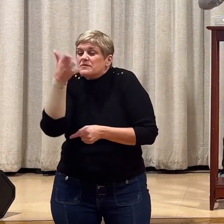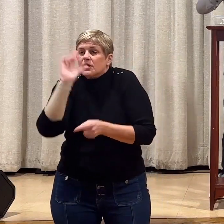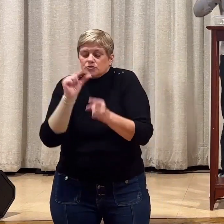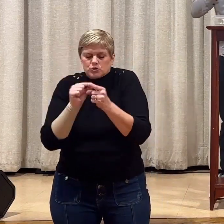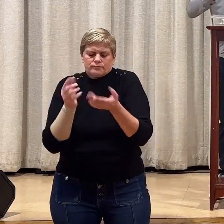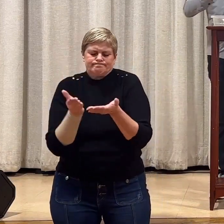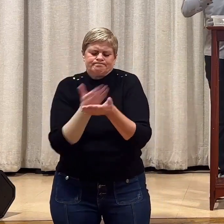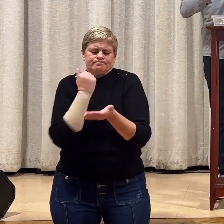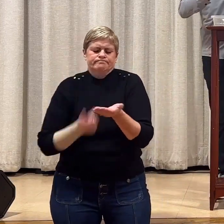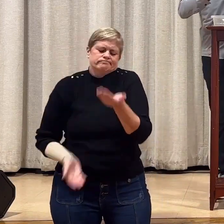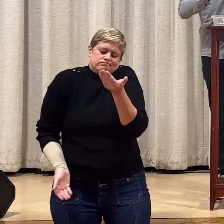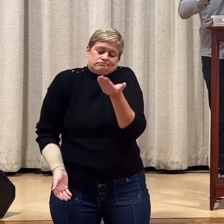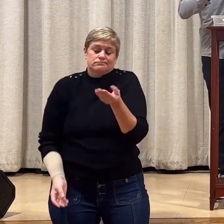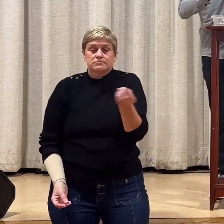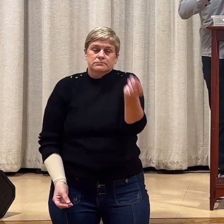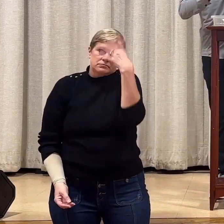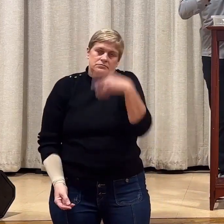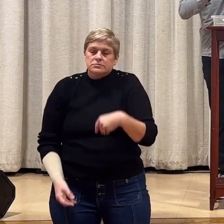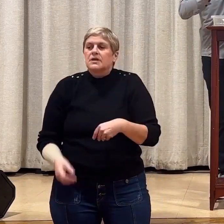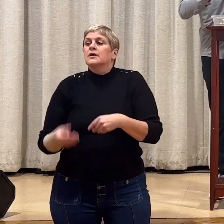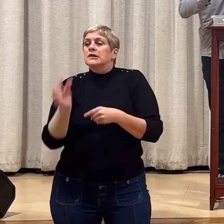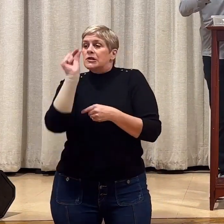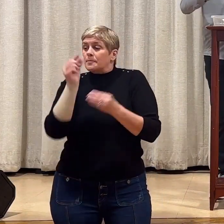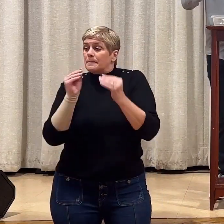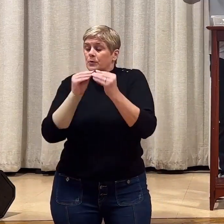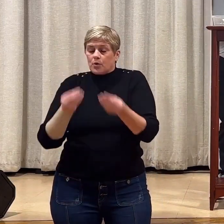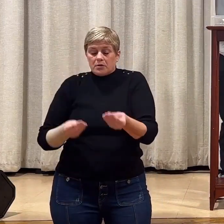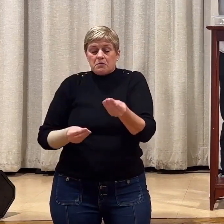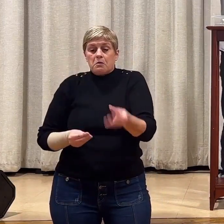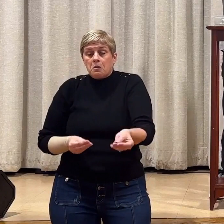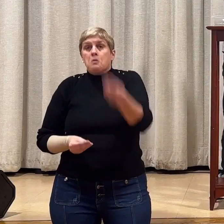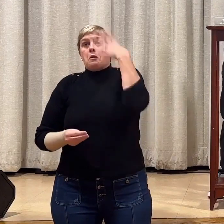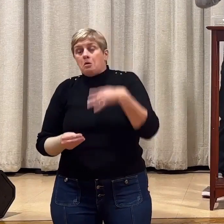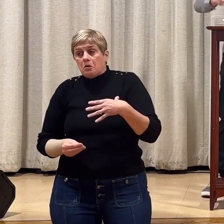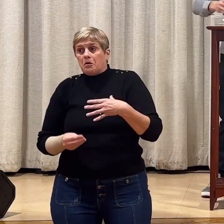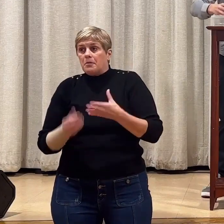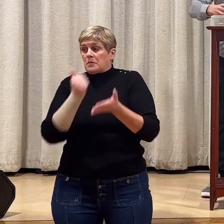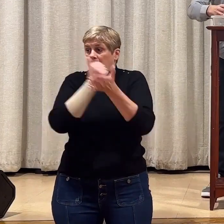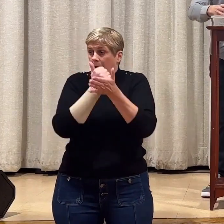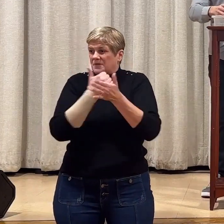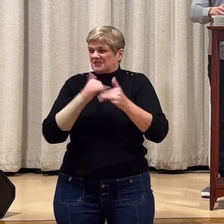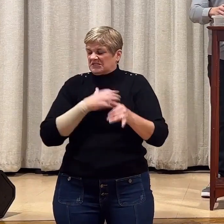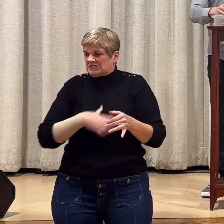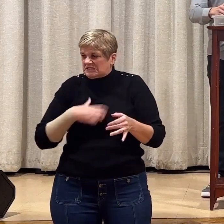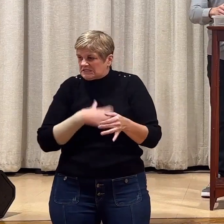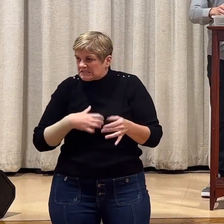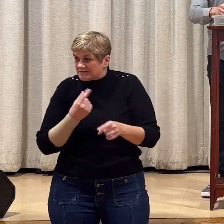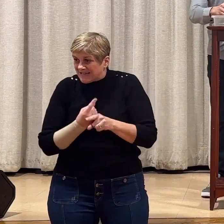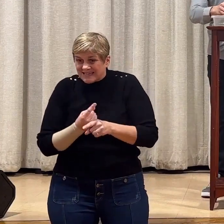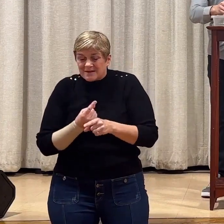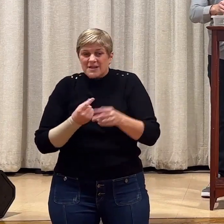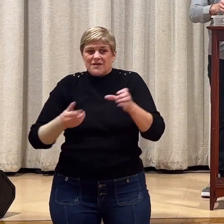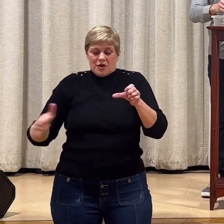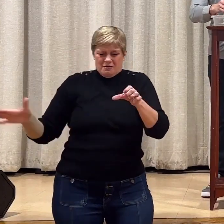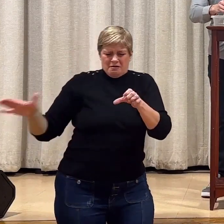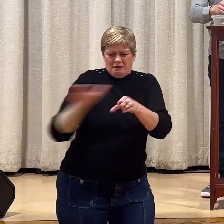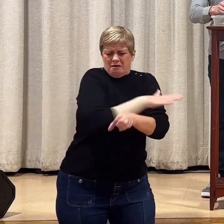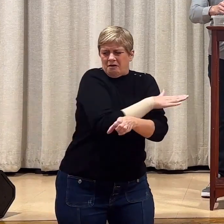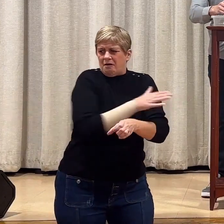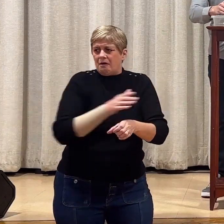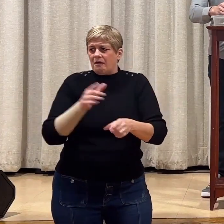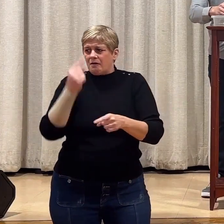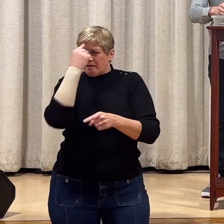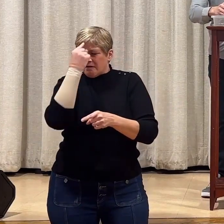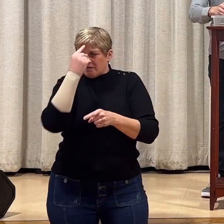doesn't do much. If we put in a little more of the Word of God, it might help a little bit, but it's still pretty gross. But if we fill our minds with the